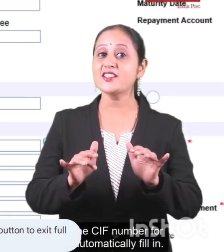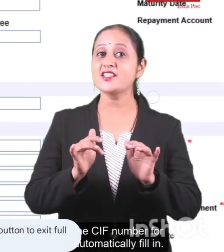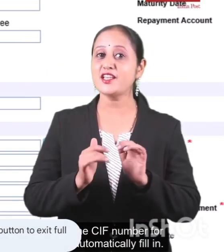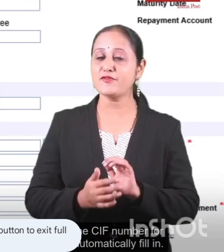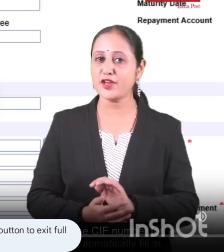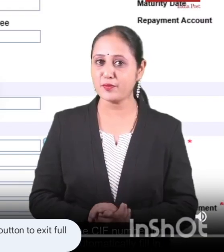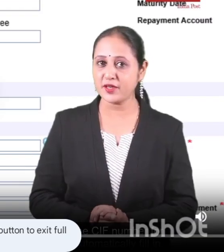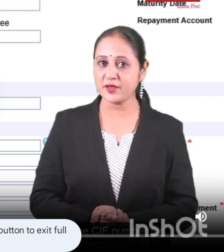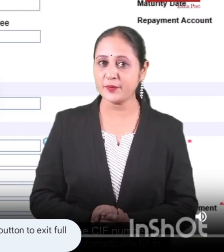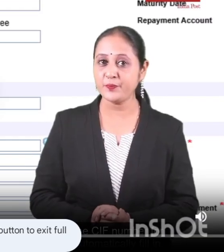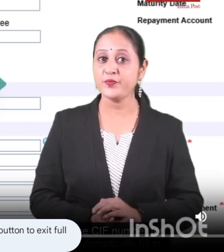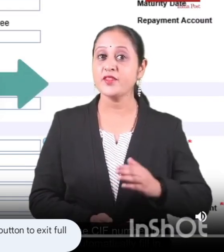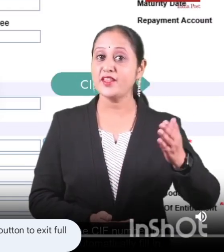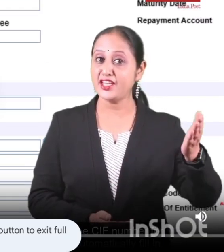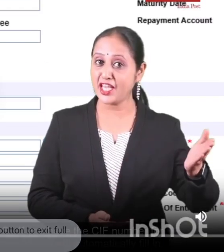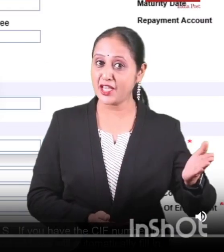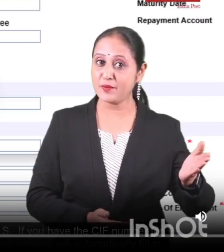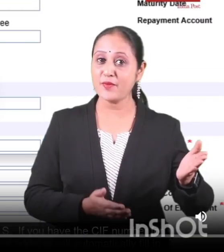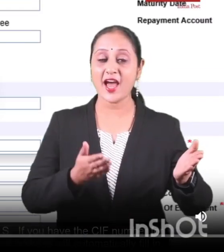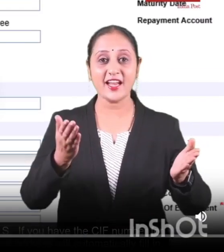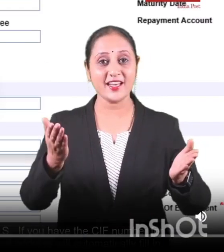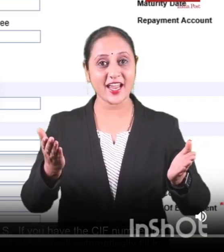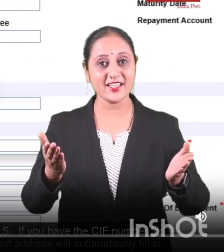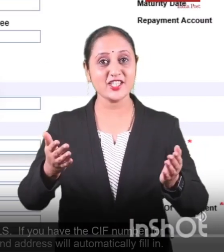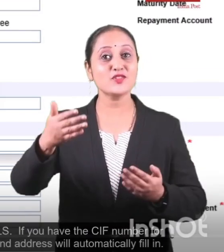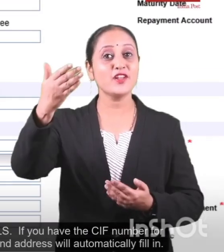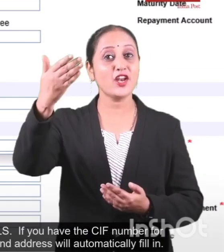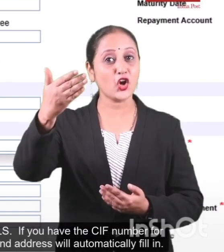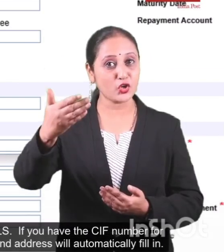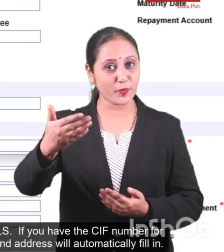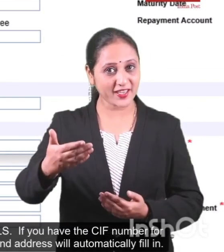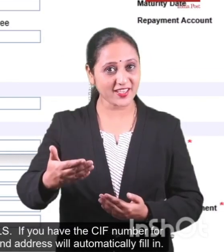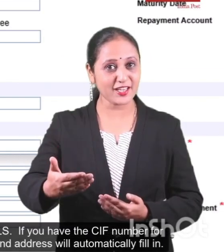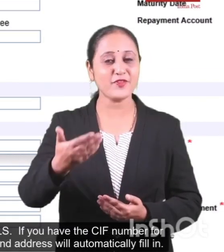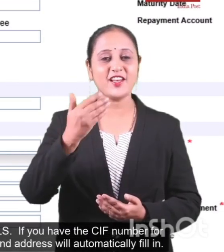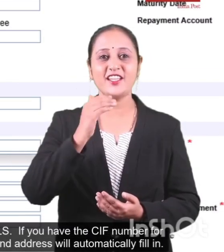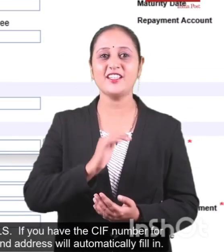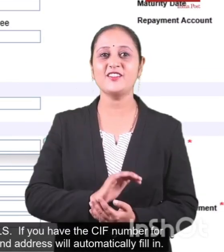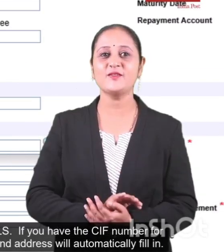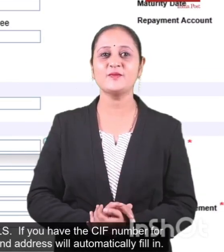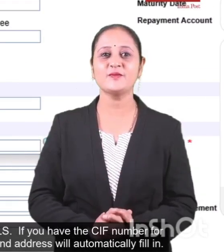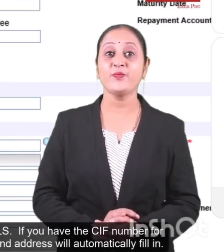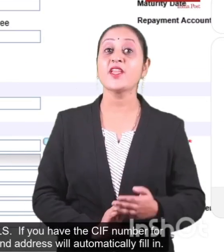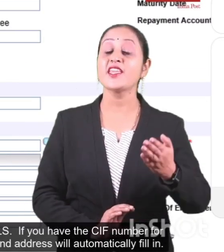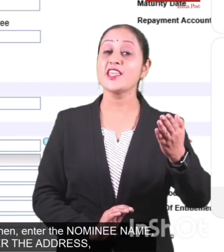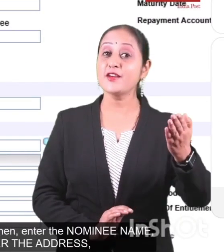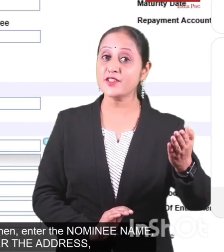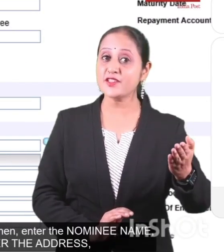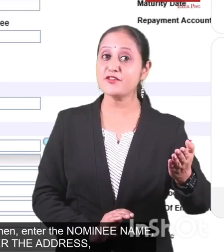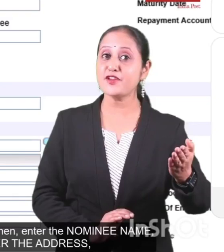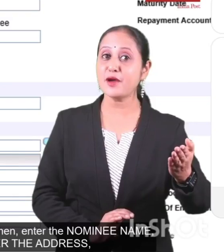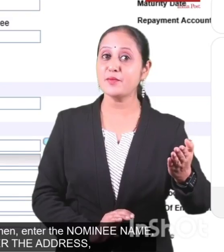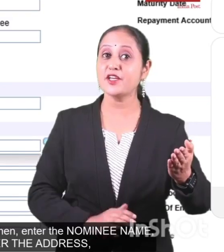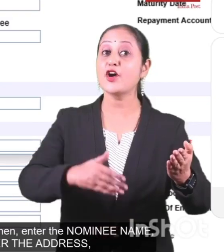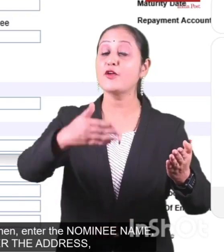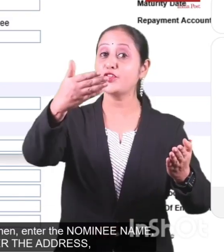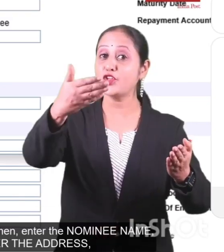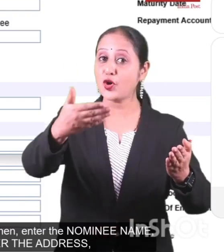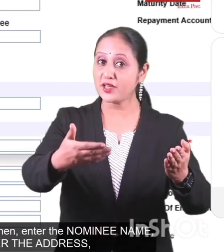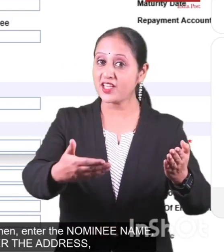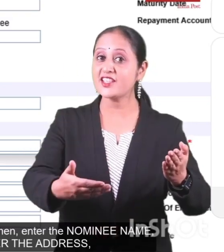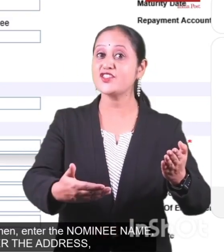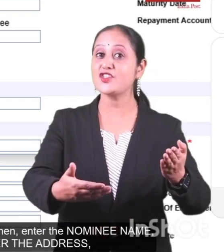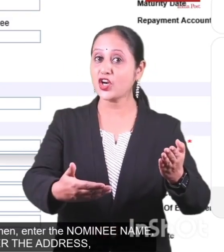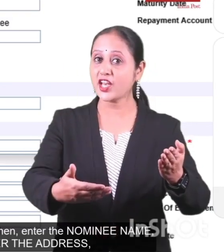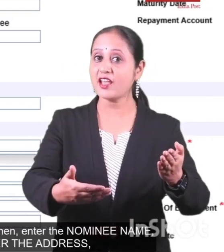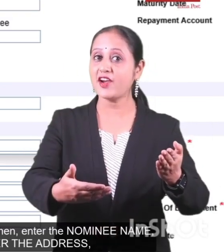nominee, enter the SIF number. The name and address will automatically fill in. If the SIF number